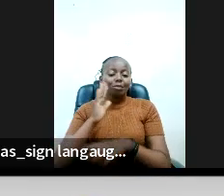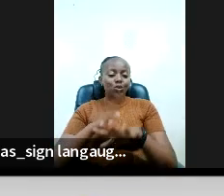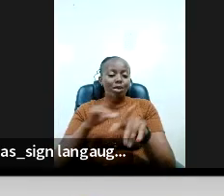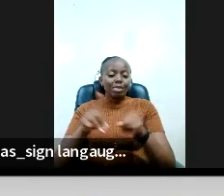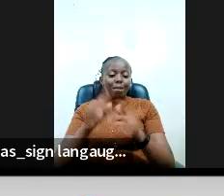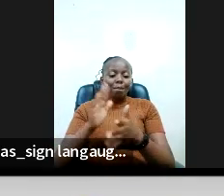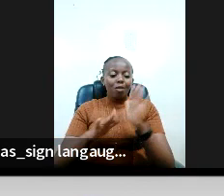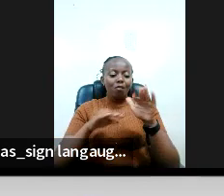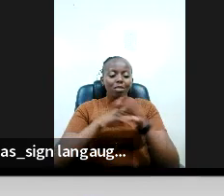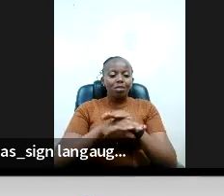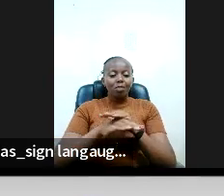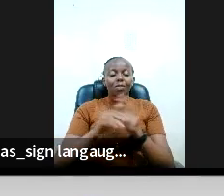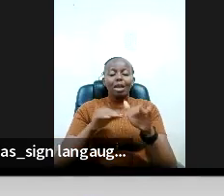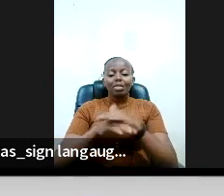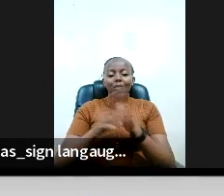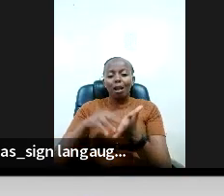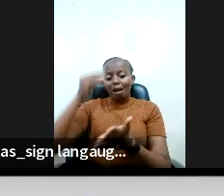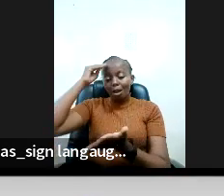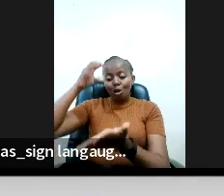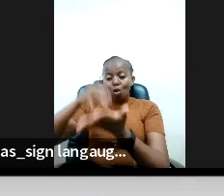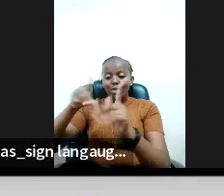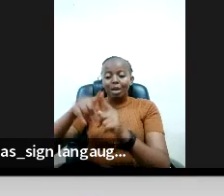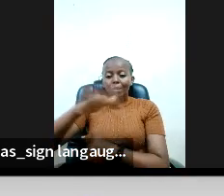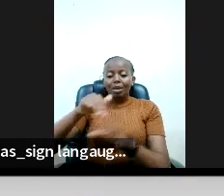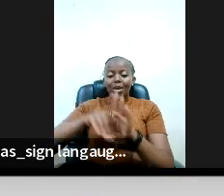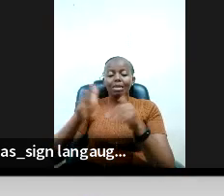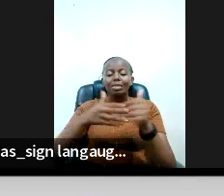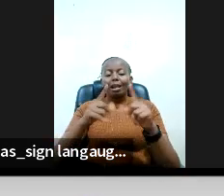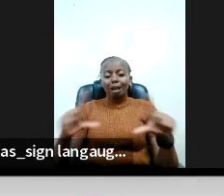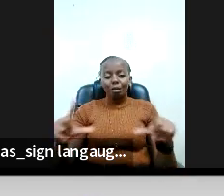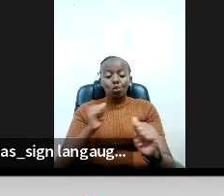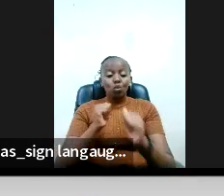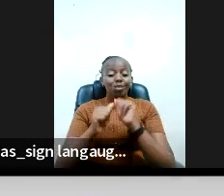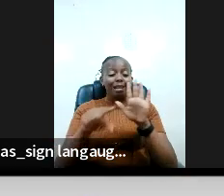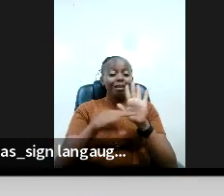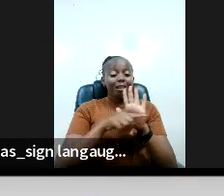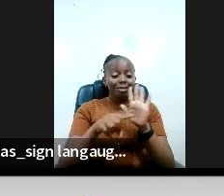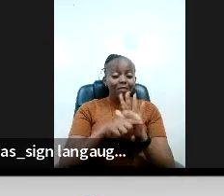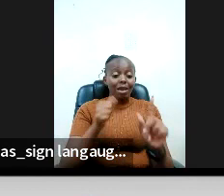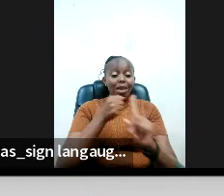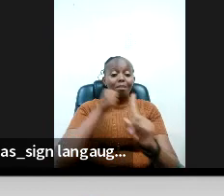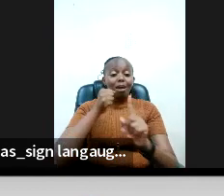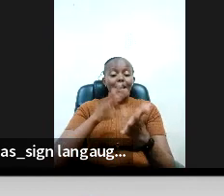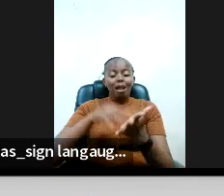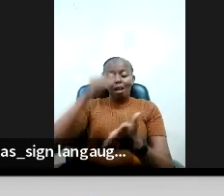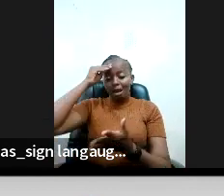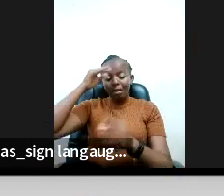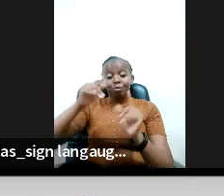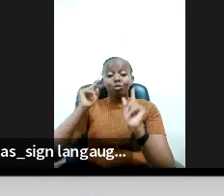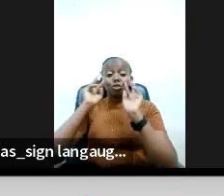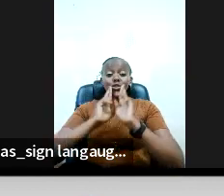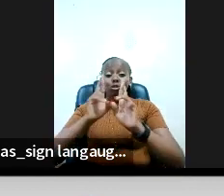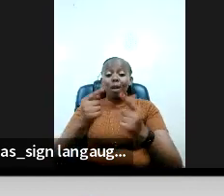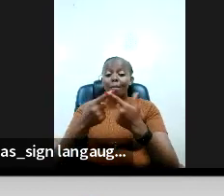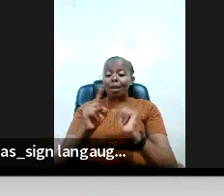accessible learning content and platform in sign language, which negatively impact his learning outcome. Sadly,